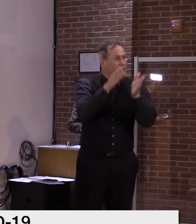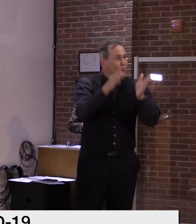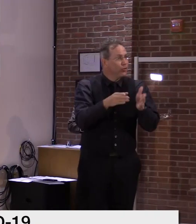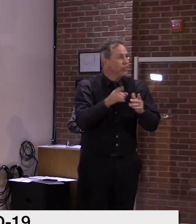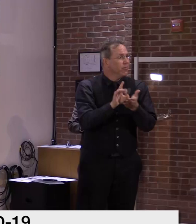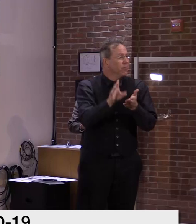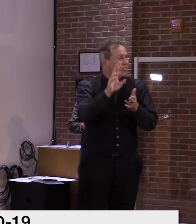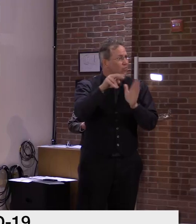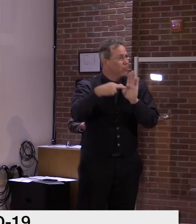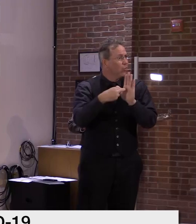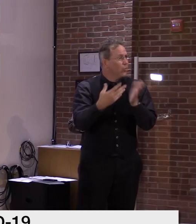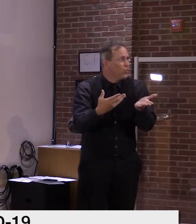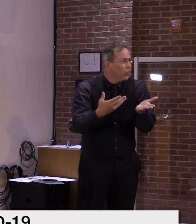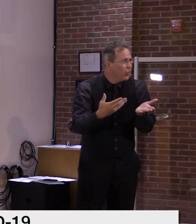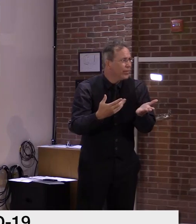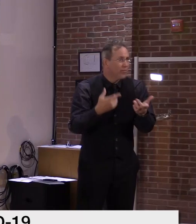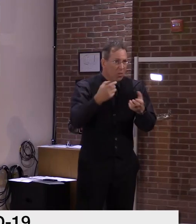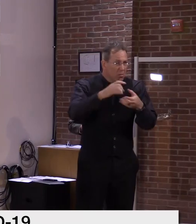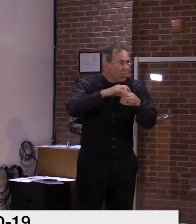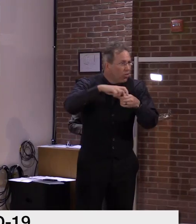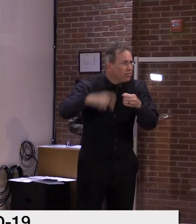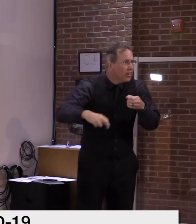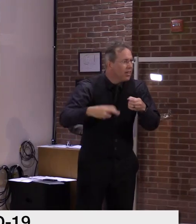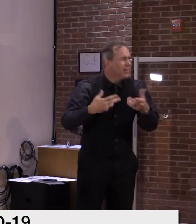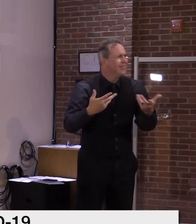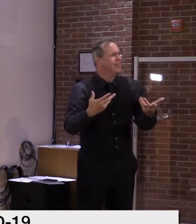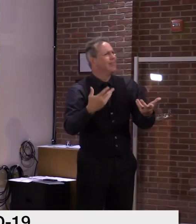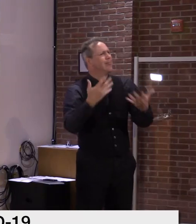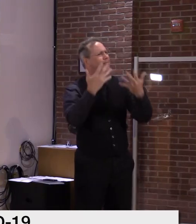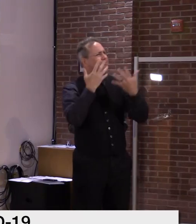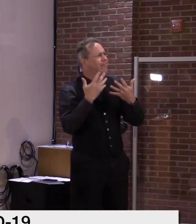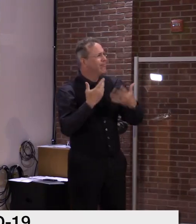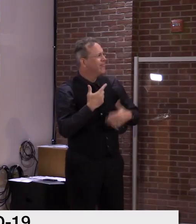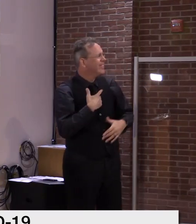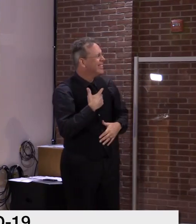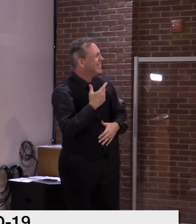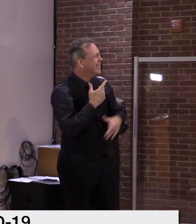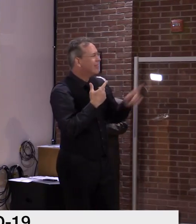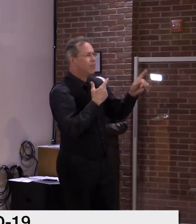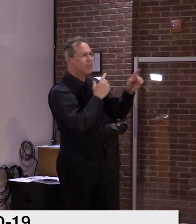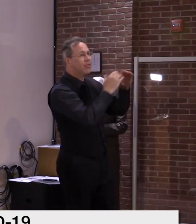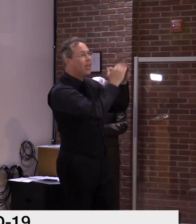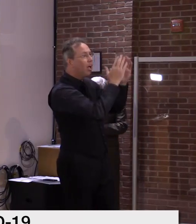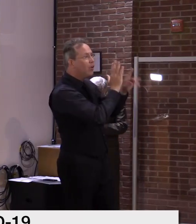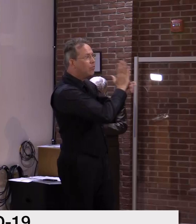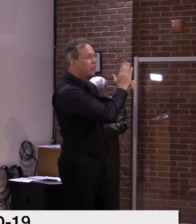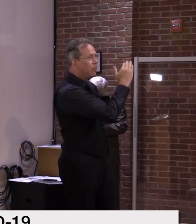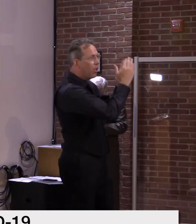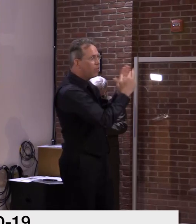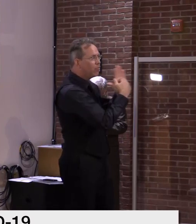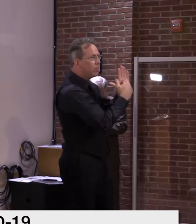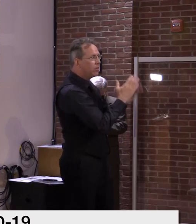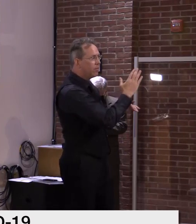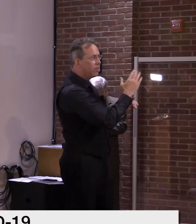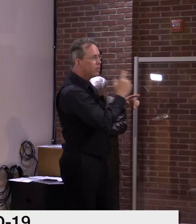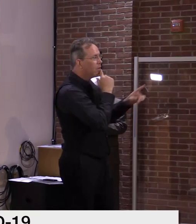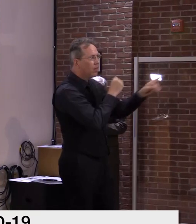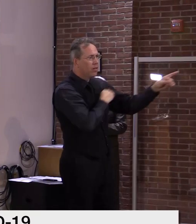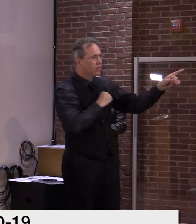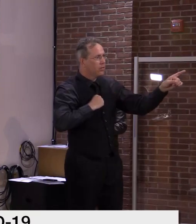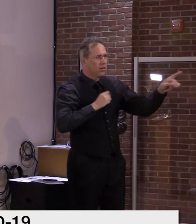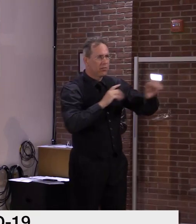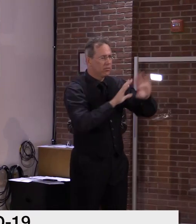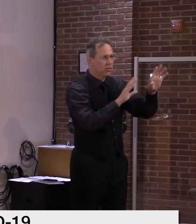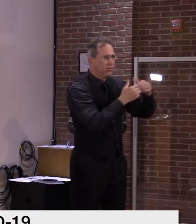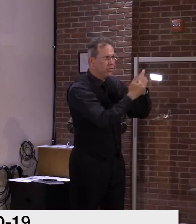their prerogative. But I'm not seeing it on the Senate side, and I certainly don't see it amongst the Republican governors